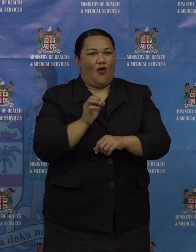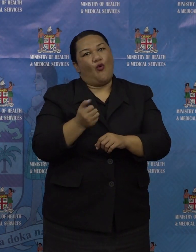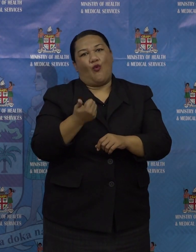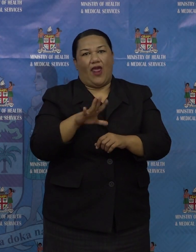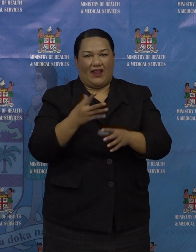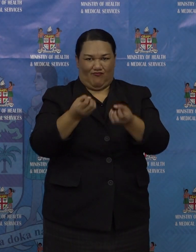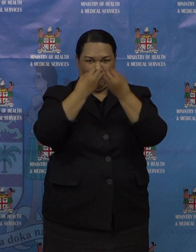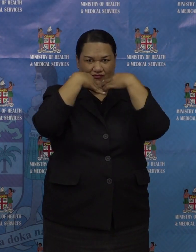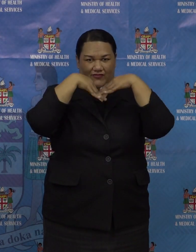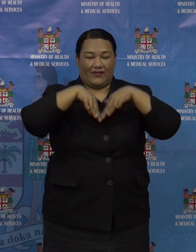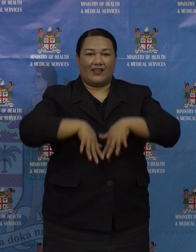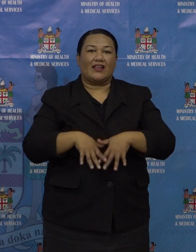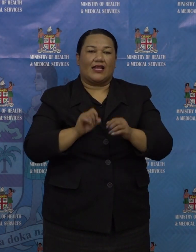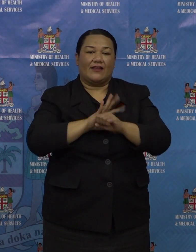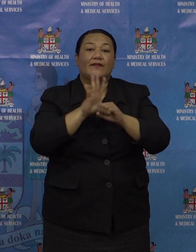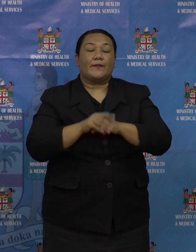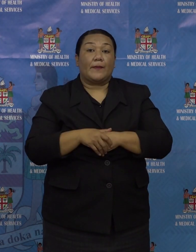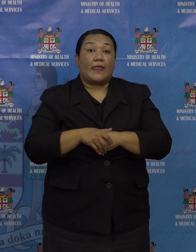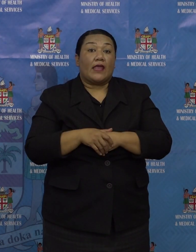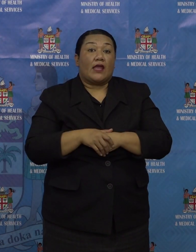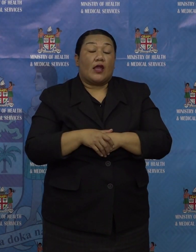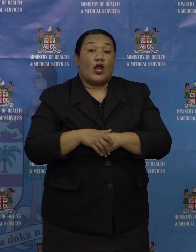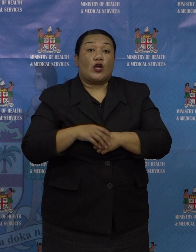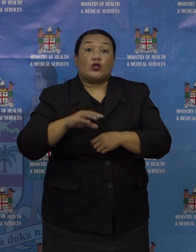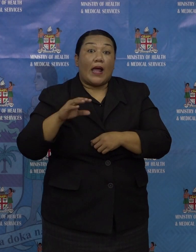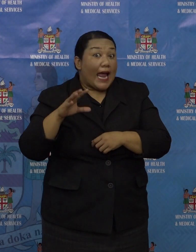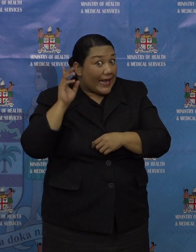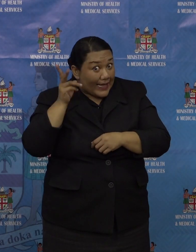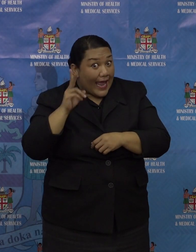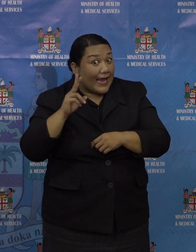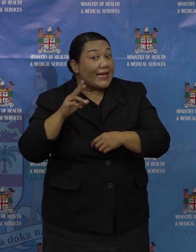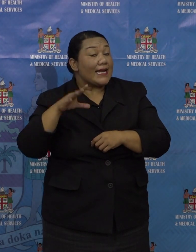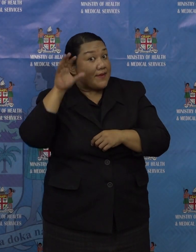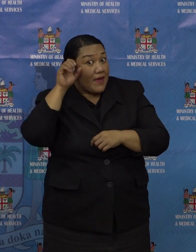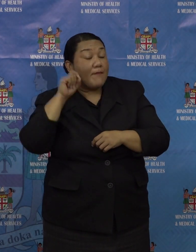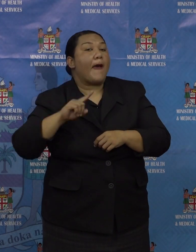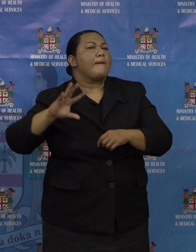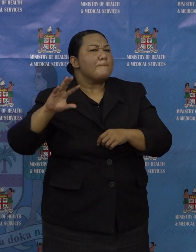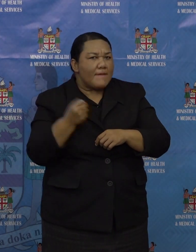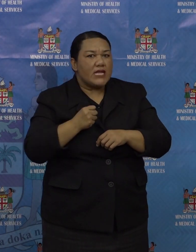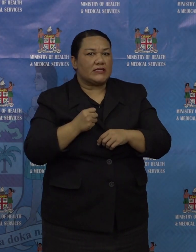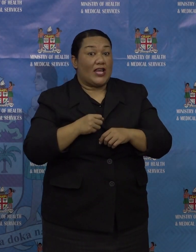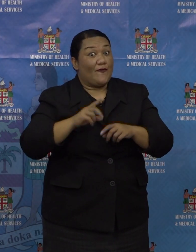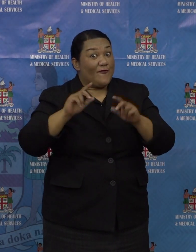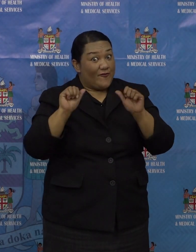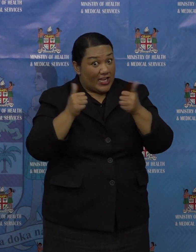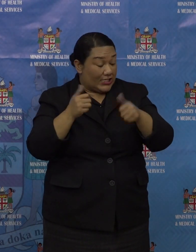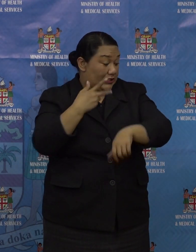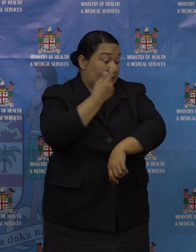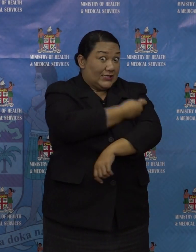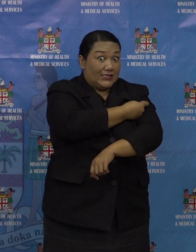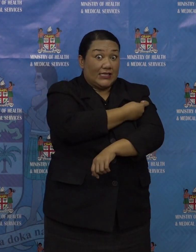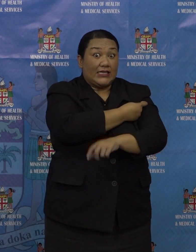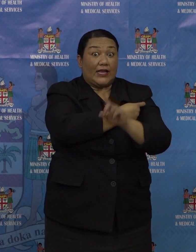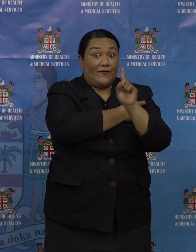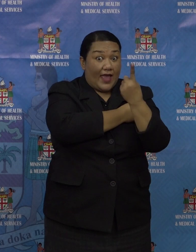person must have 2 doses of the vaccine and wait at least 2 weeks after the second dose before being considered fully vaccinated and getting